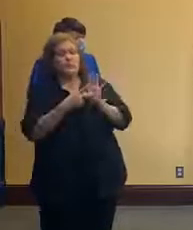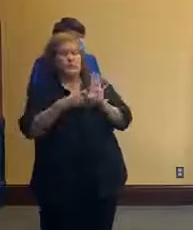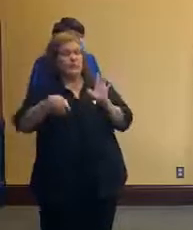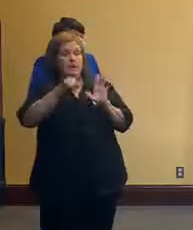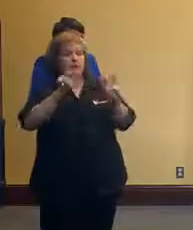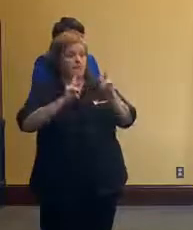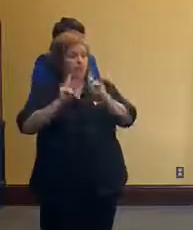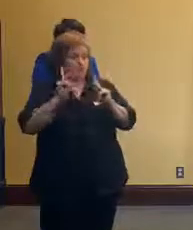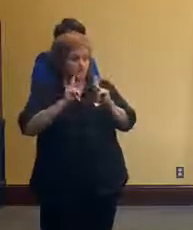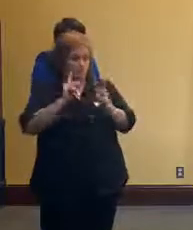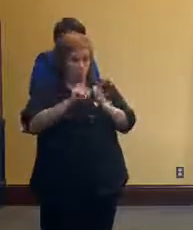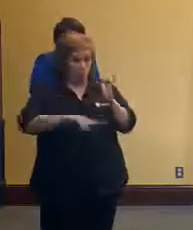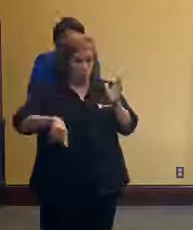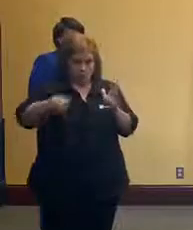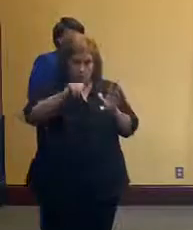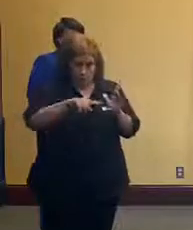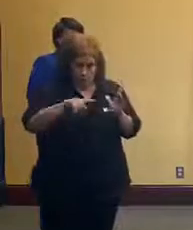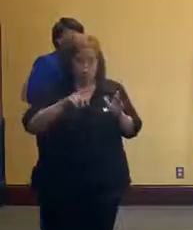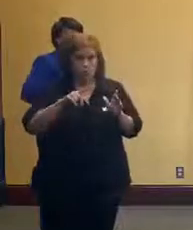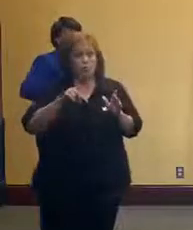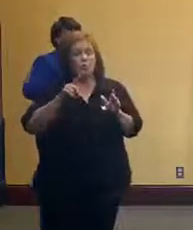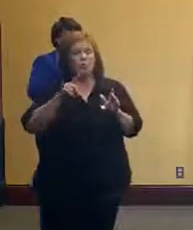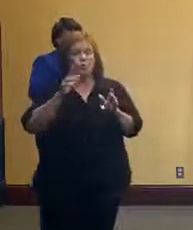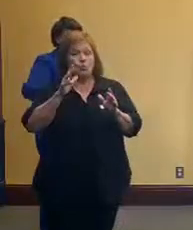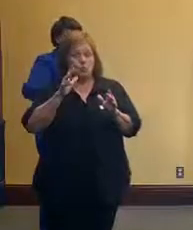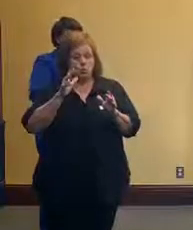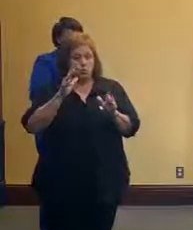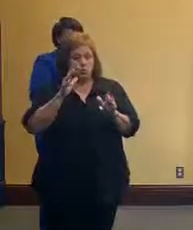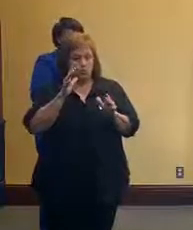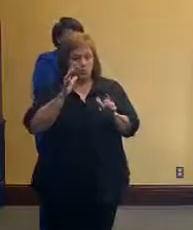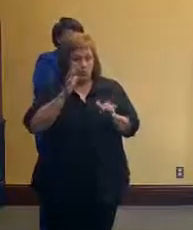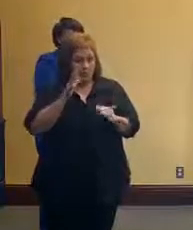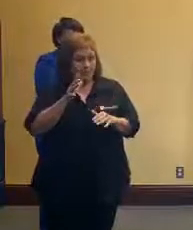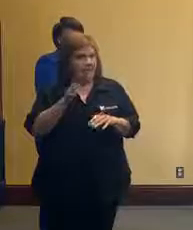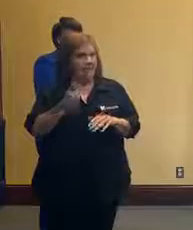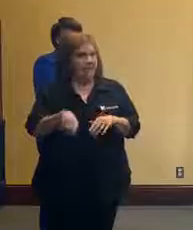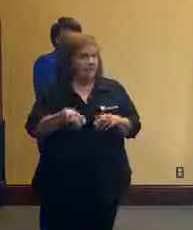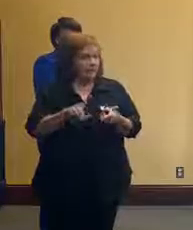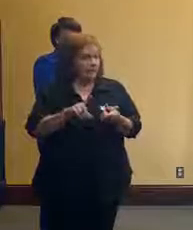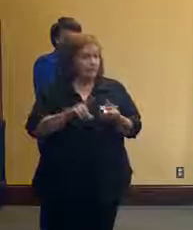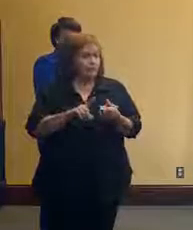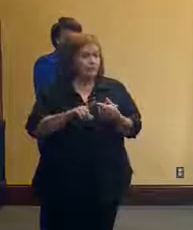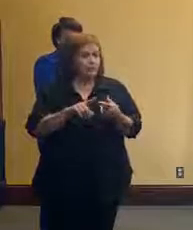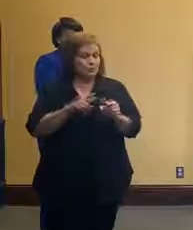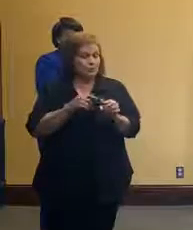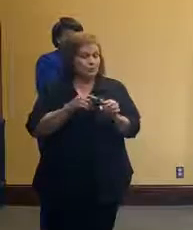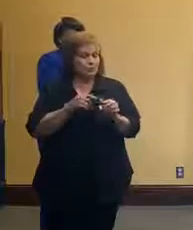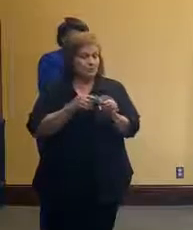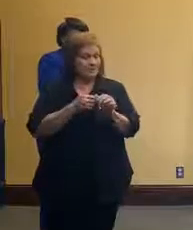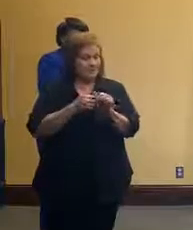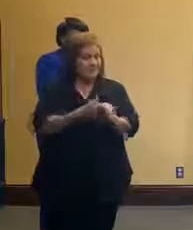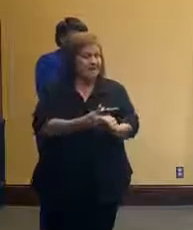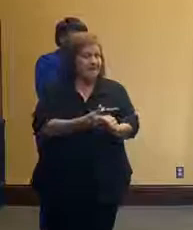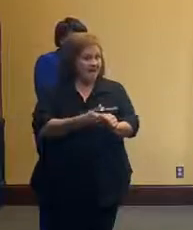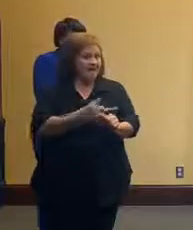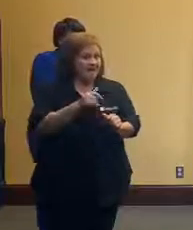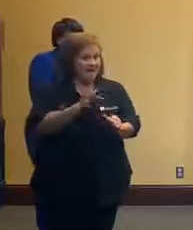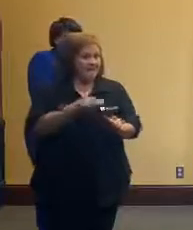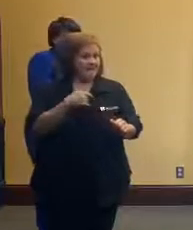public, what they will be asked to do with, with some of these measures if they are enacted.